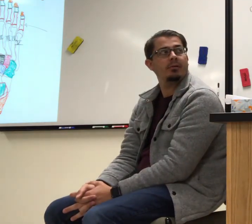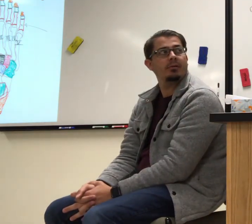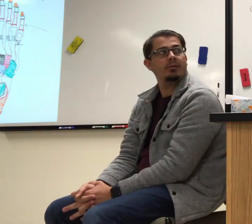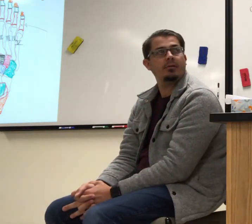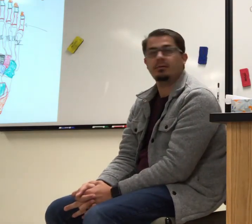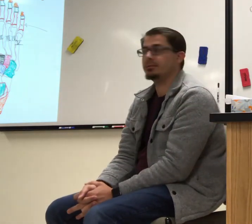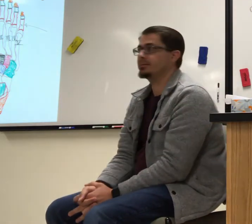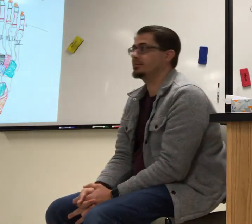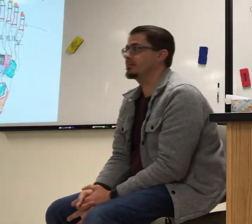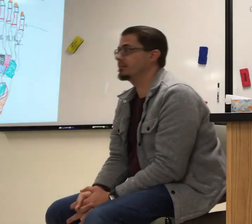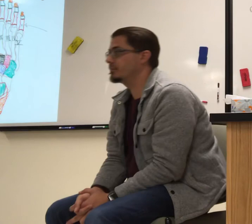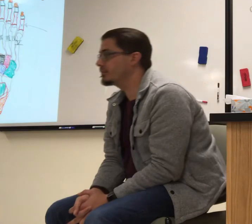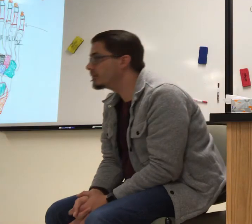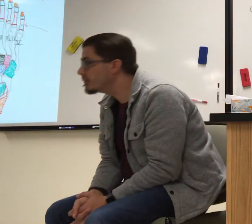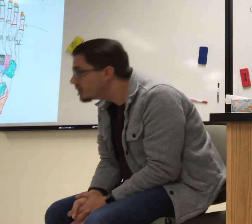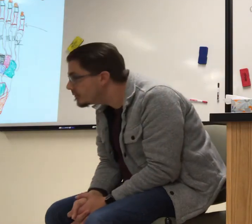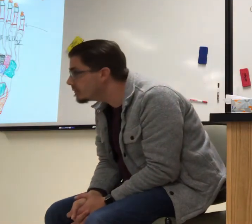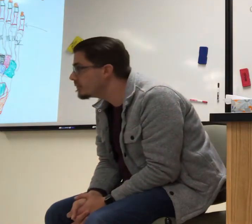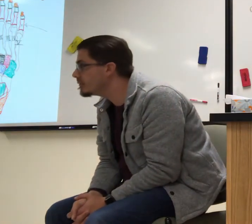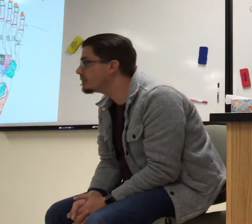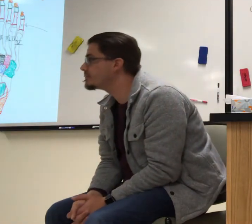Yeah.